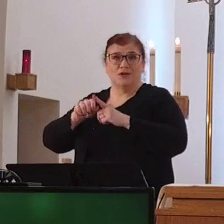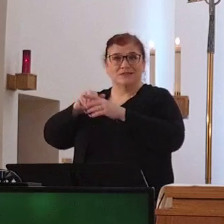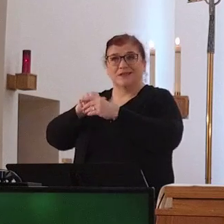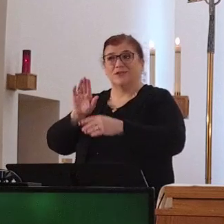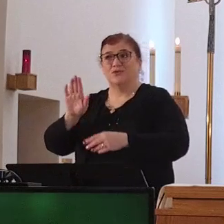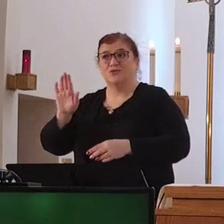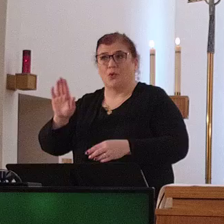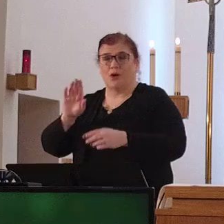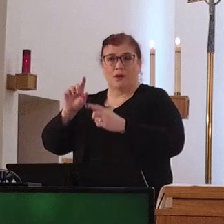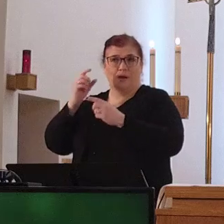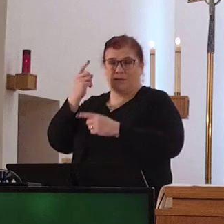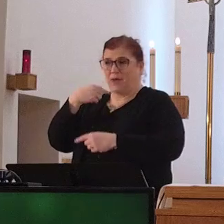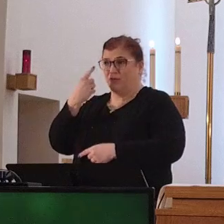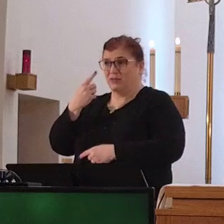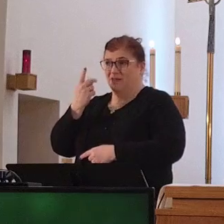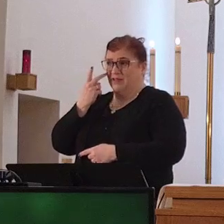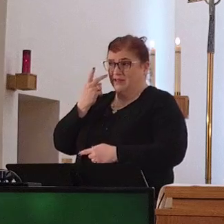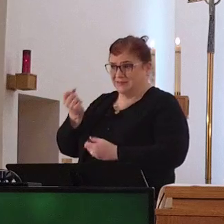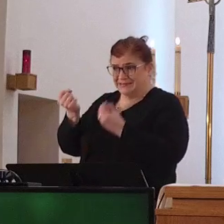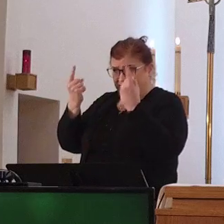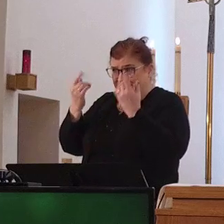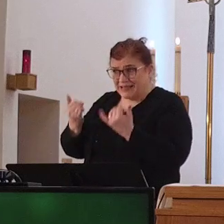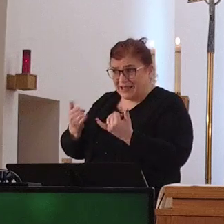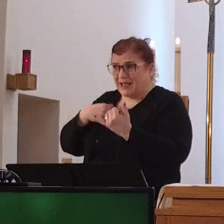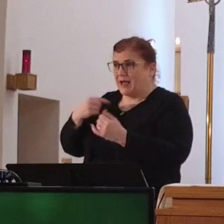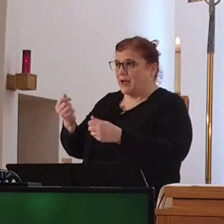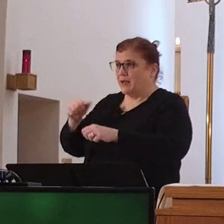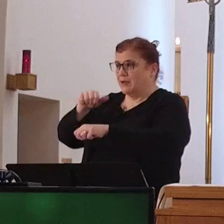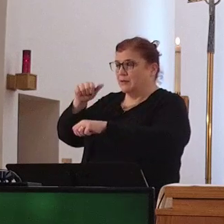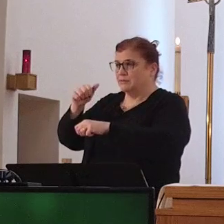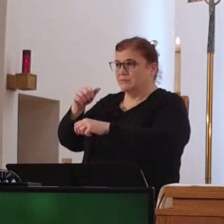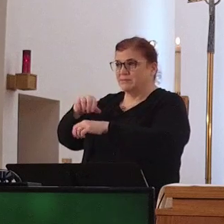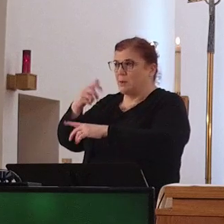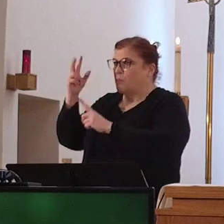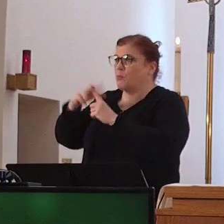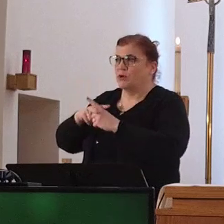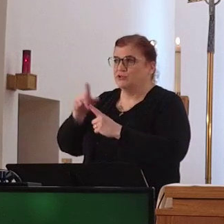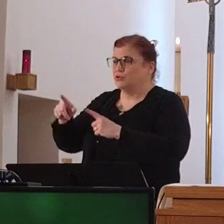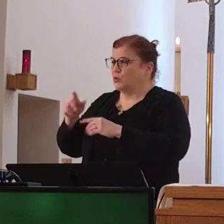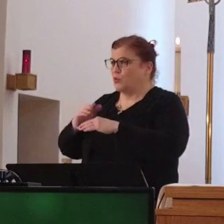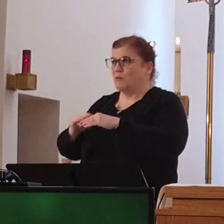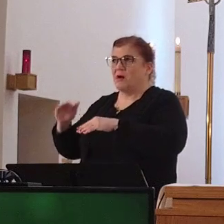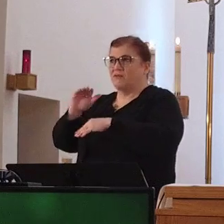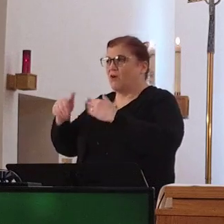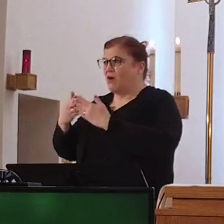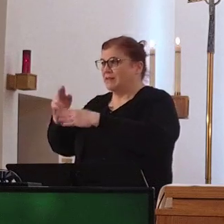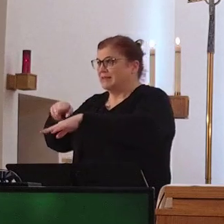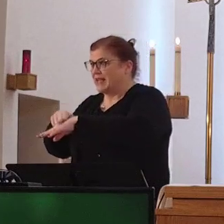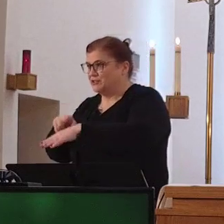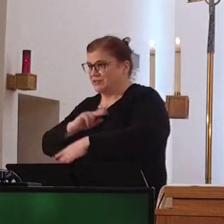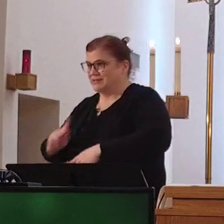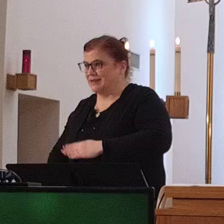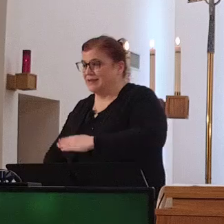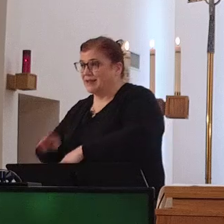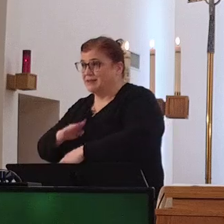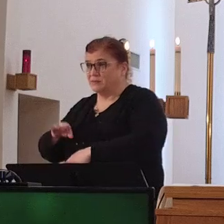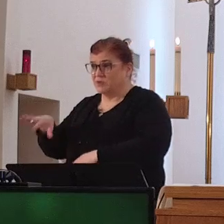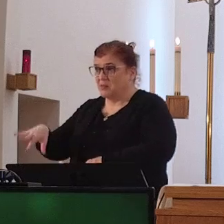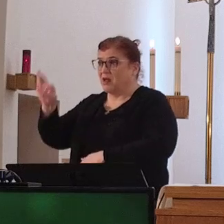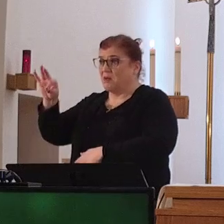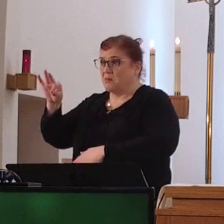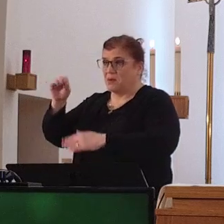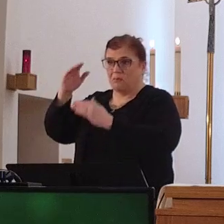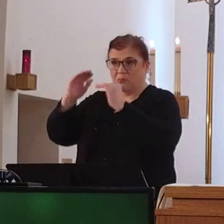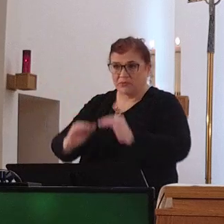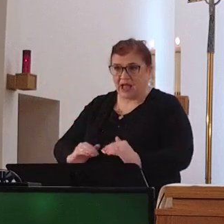mouth. See, today I appoint you over all nations and over kingdoms, to pluck up and to pull